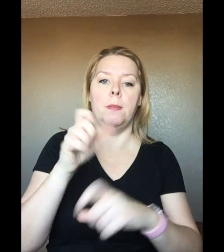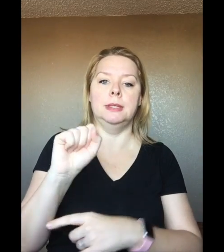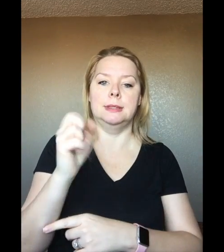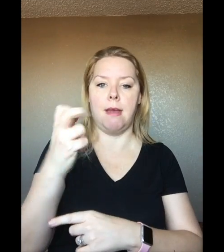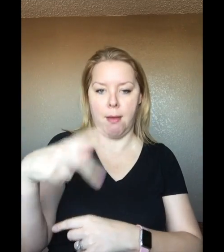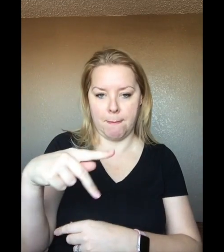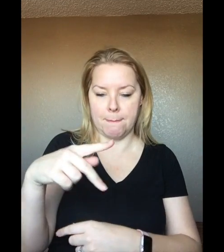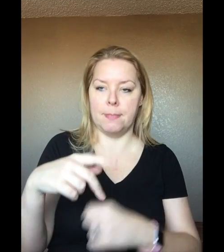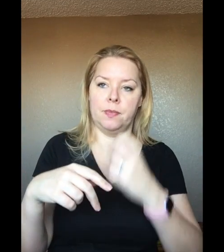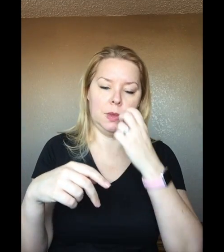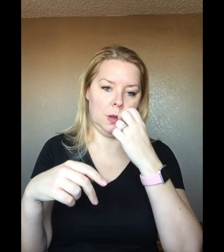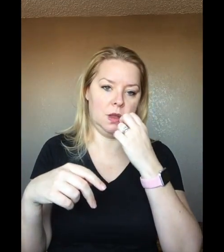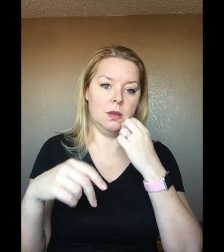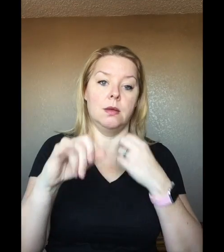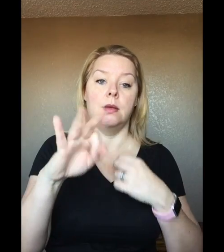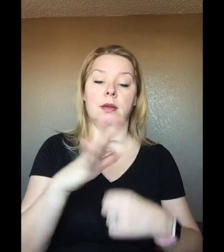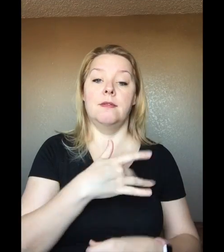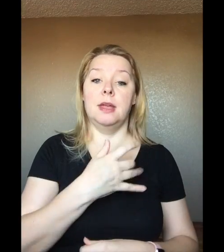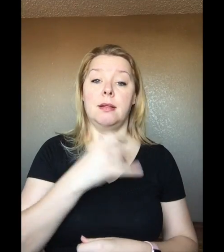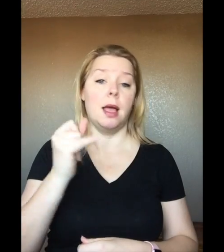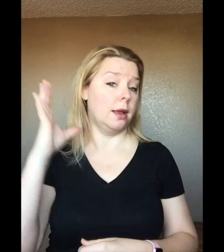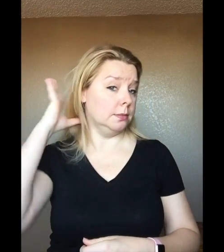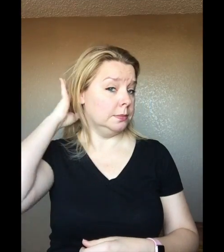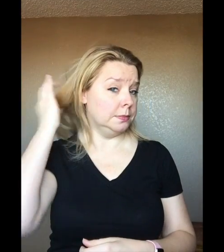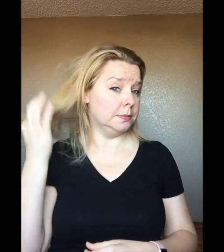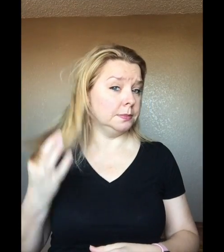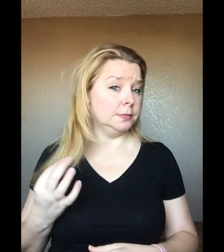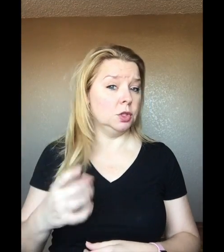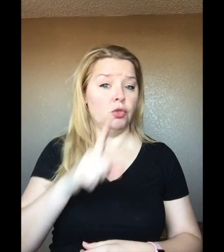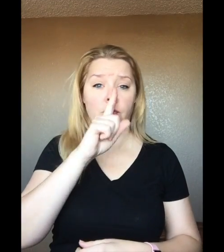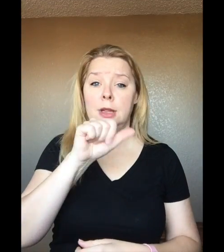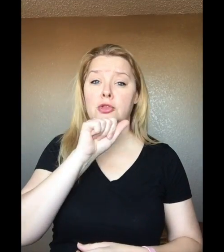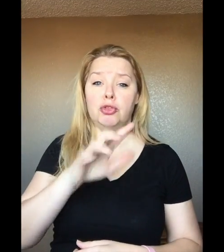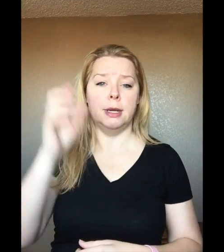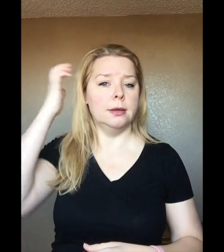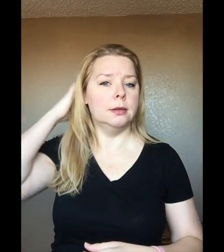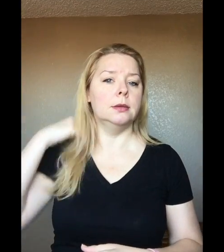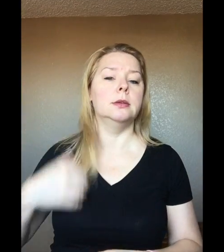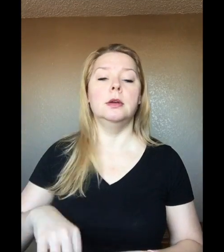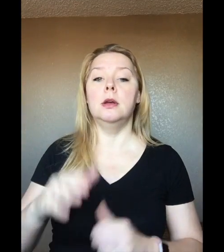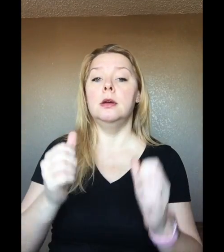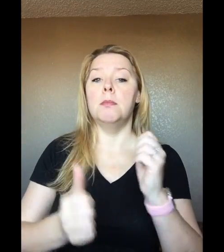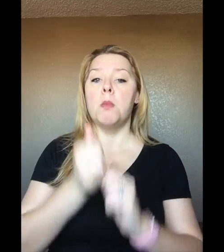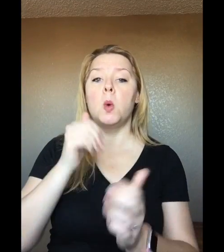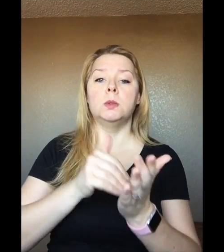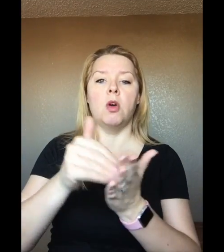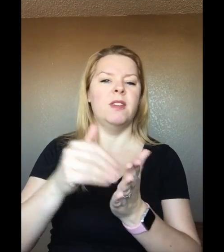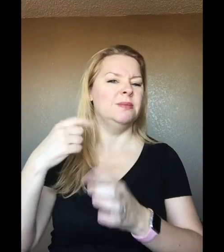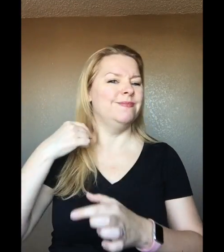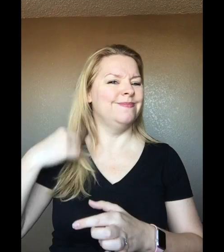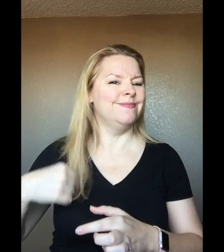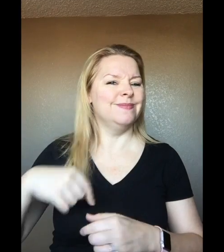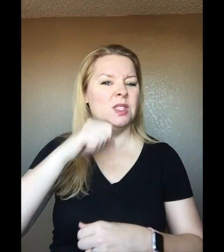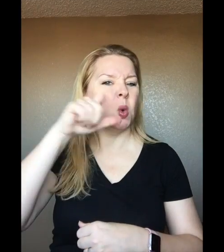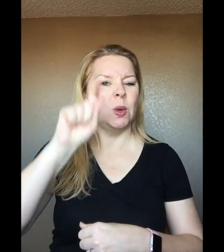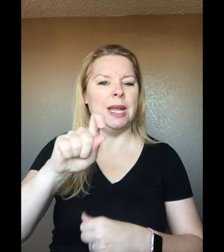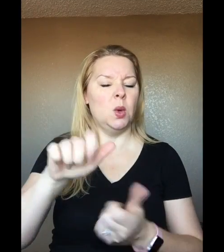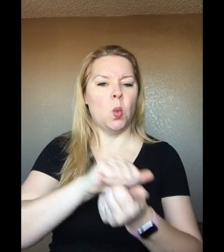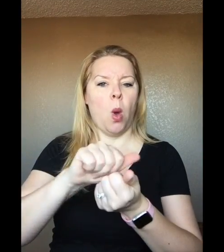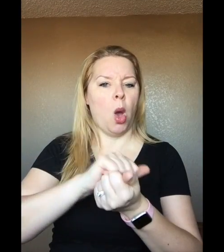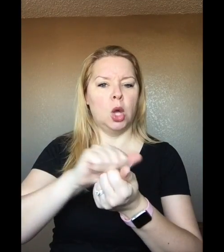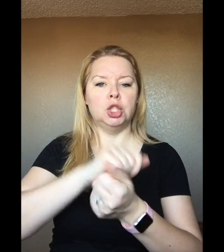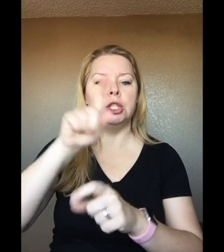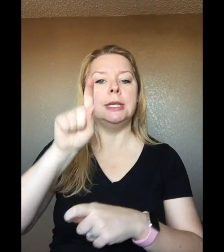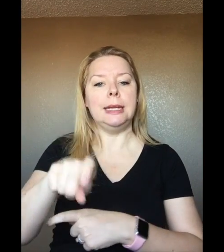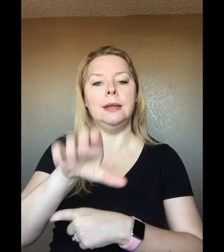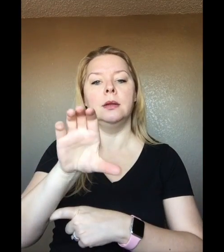off your scalp. If you feel like the ends of your hair are really dirty, because most of the time the ends don't really need to be washed. What they